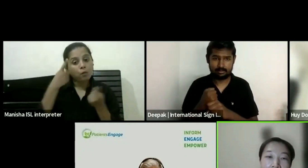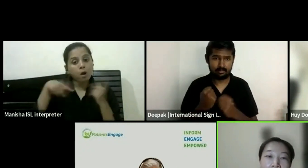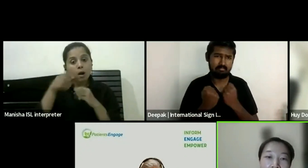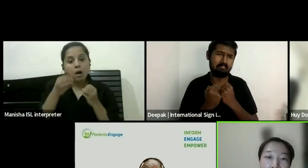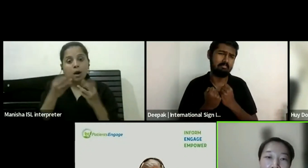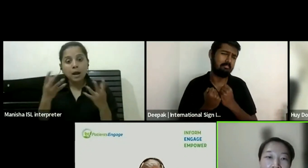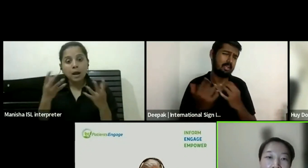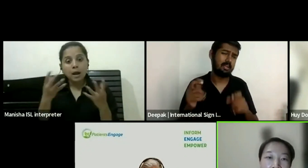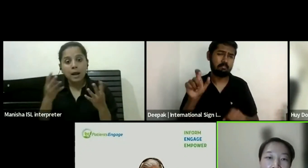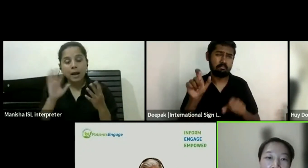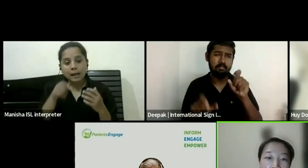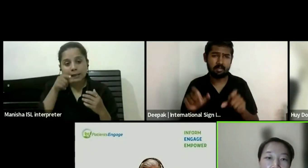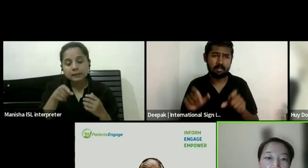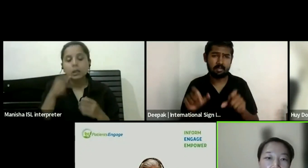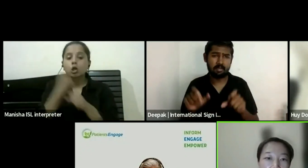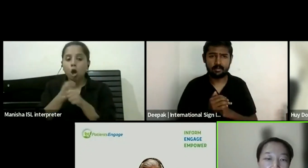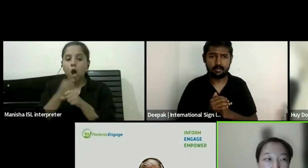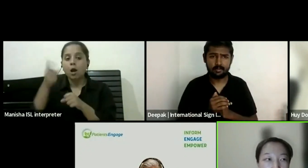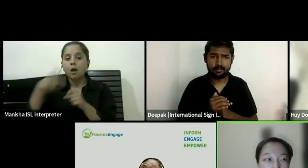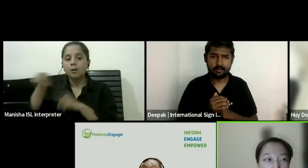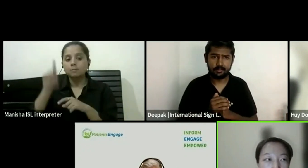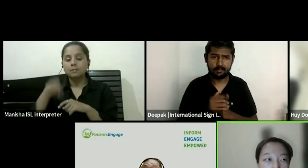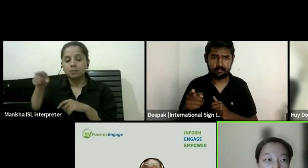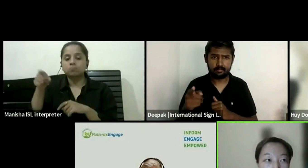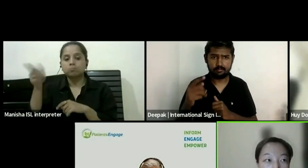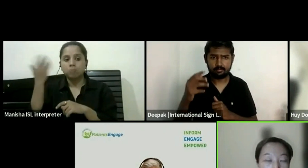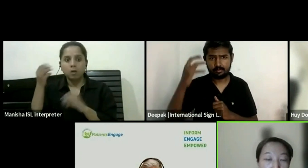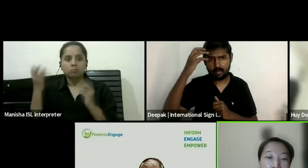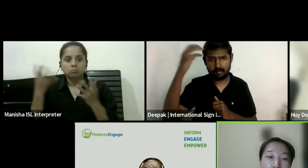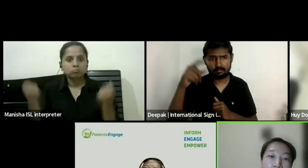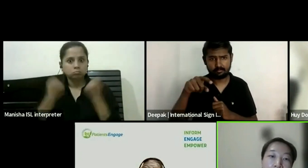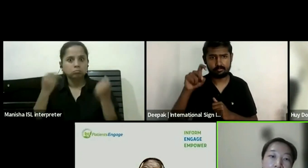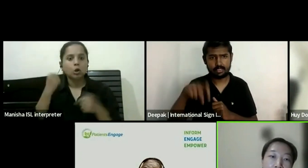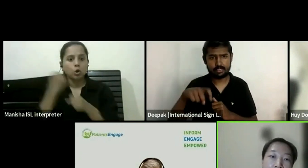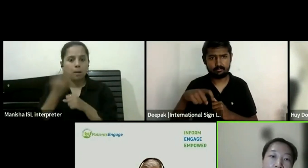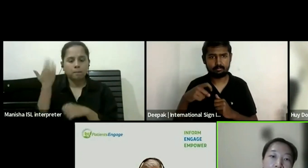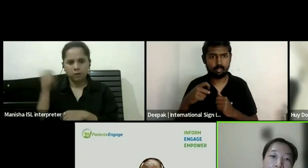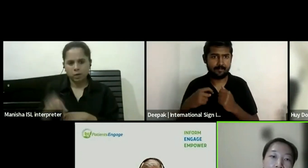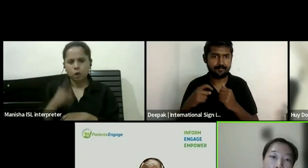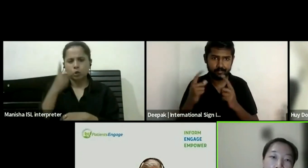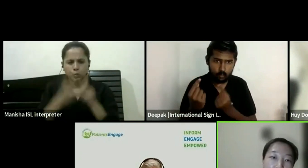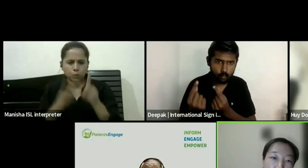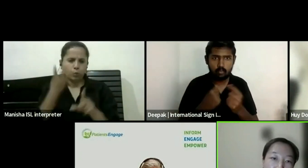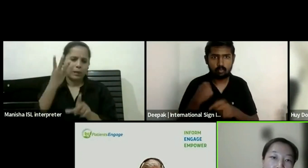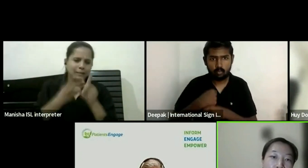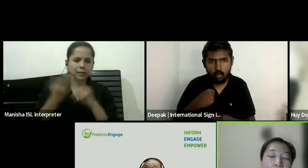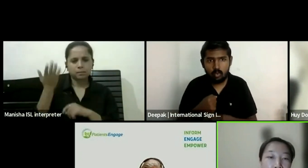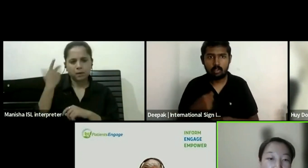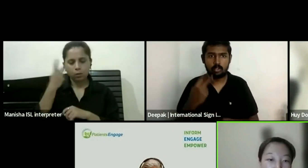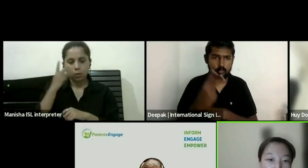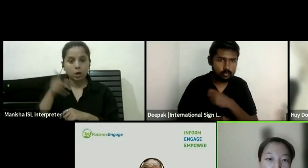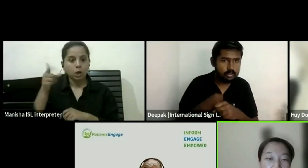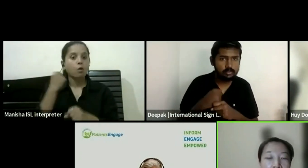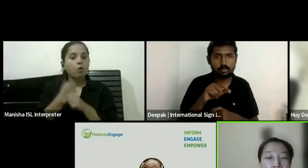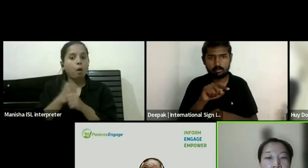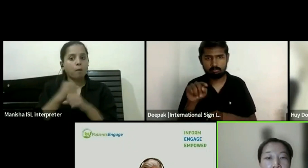input from the government. And especially in the last 2 or 3 years, the government very focused on the